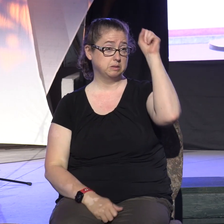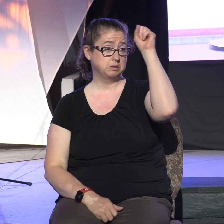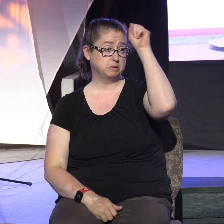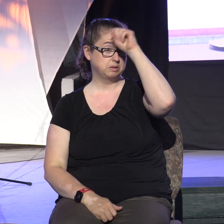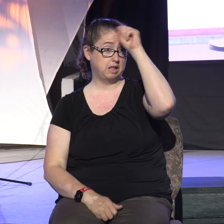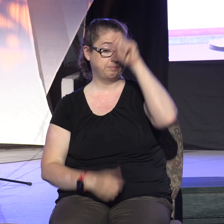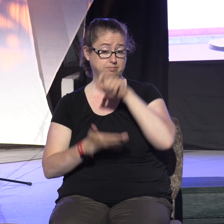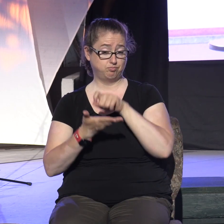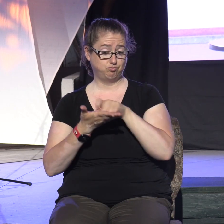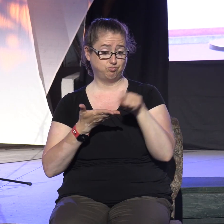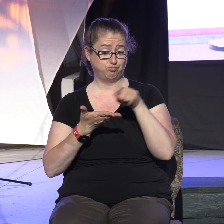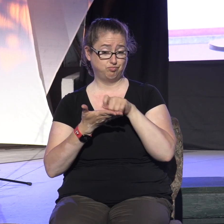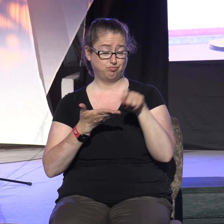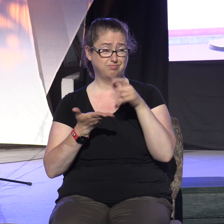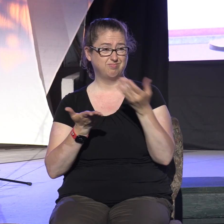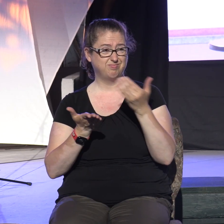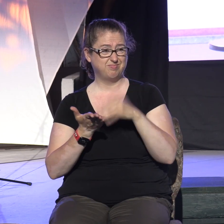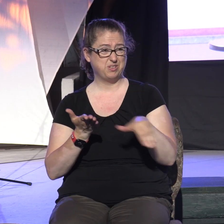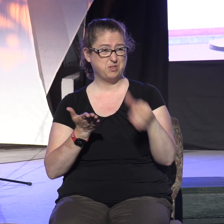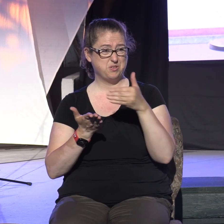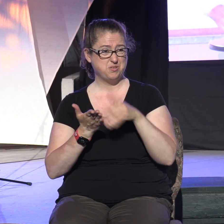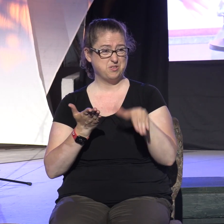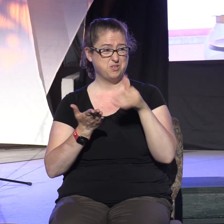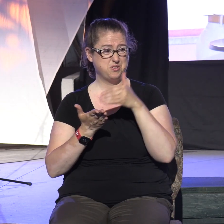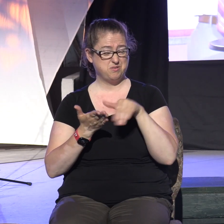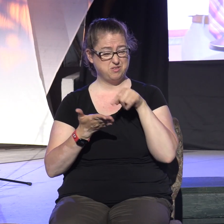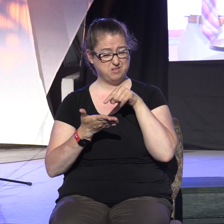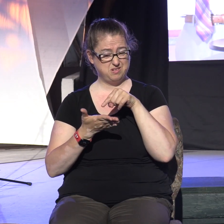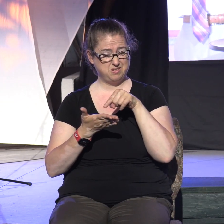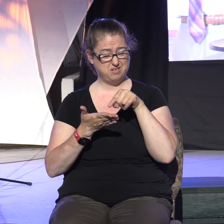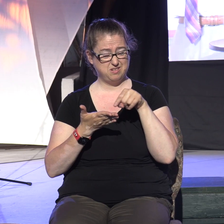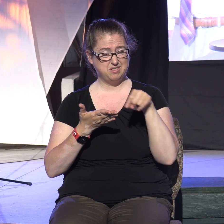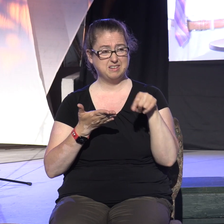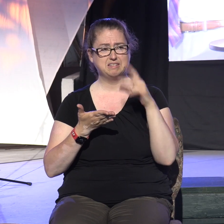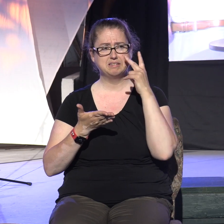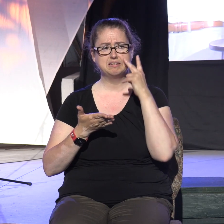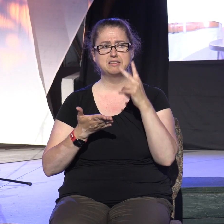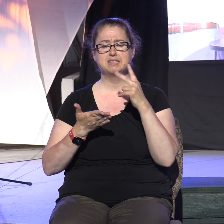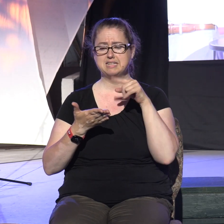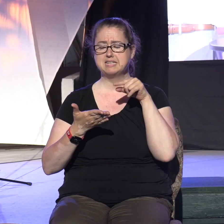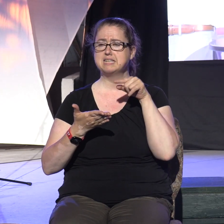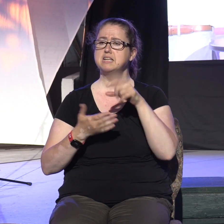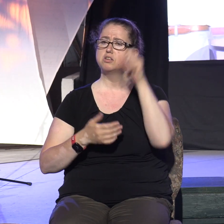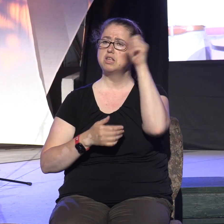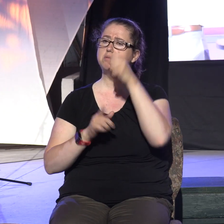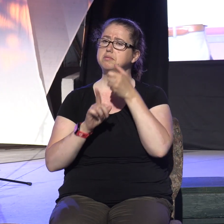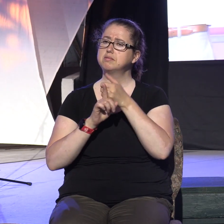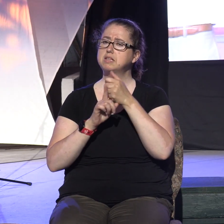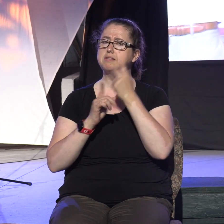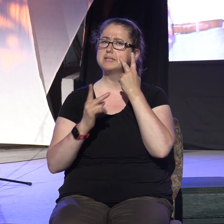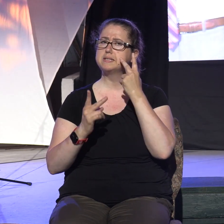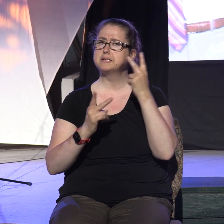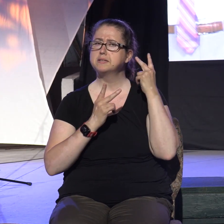and slaves and concubines and all of this stuff that's presumably there to make him happy.